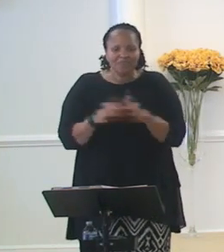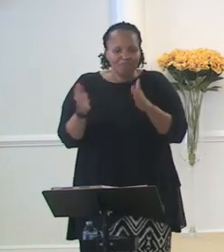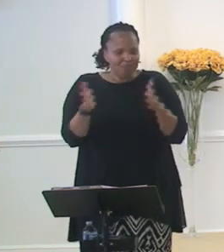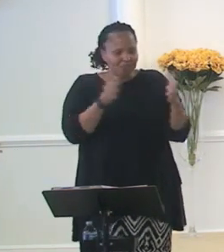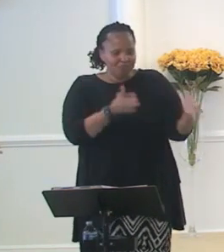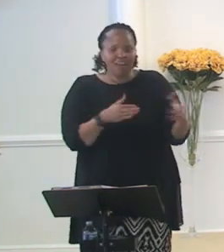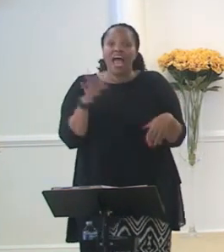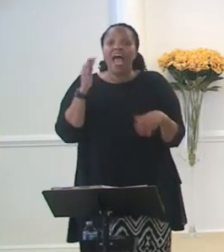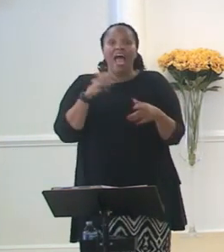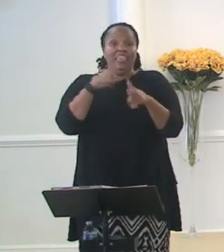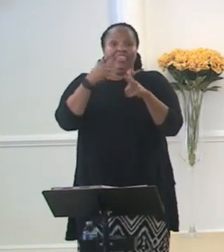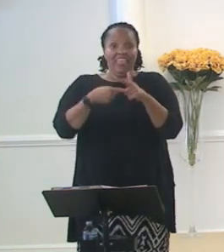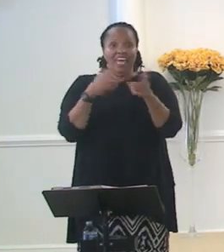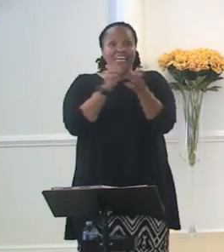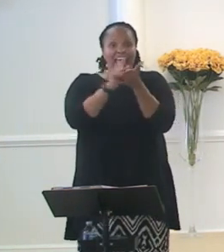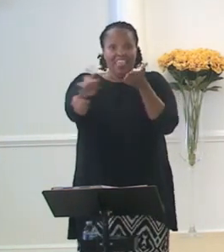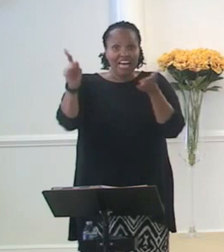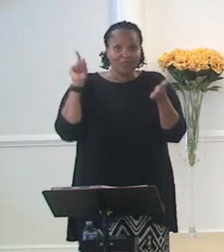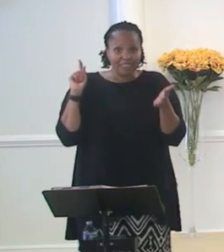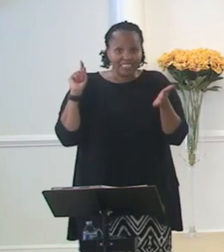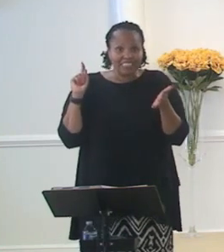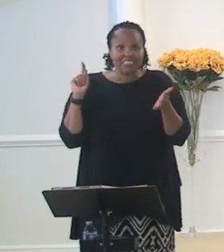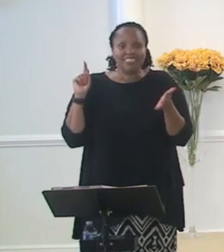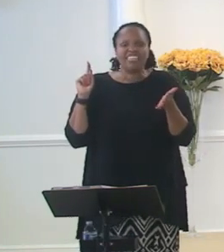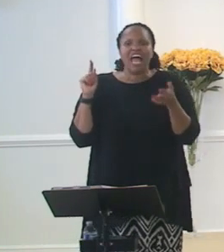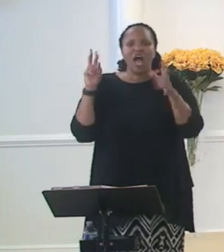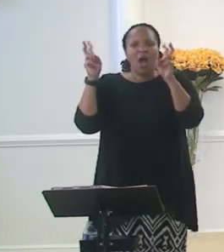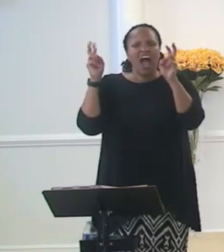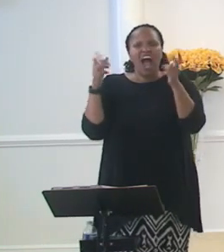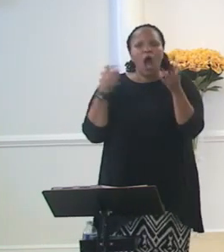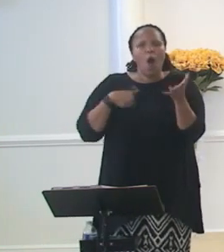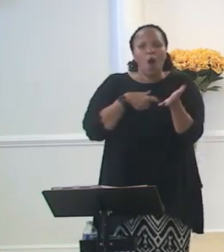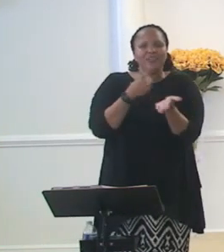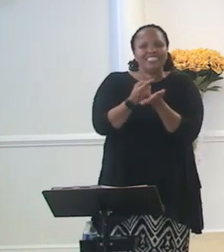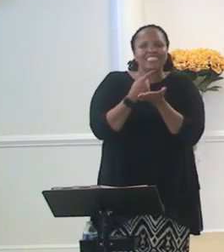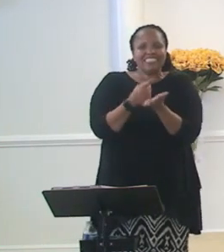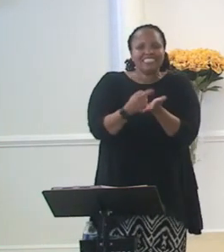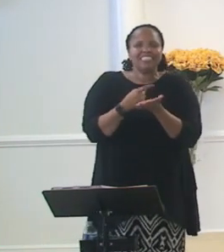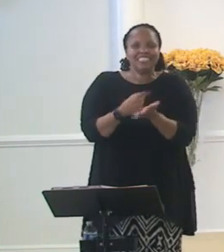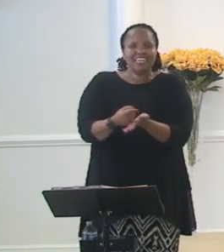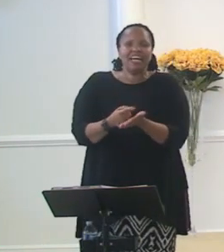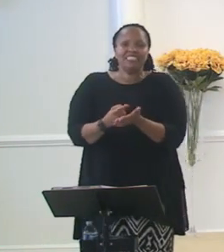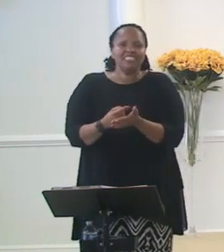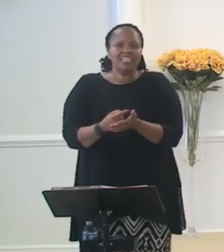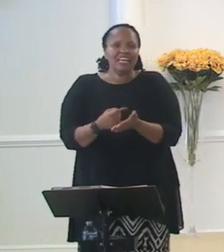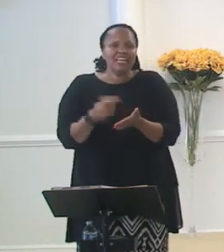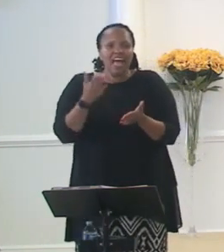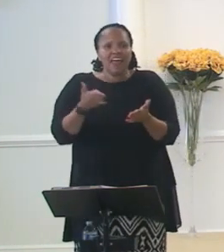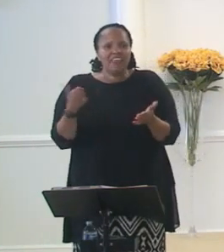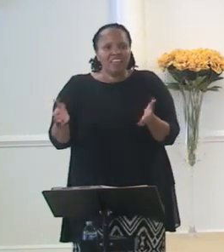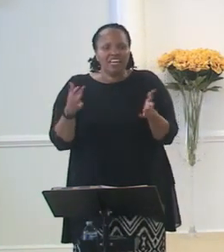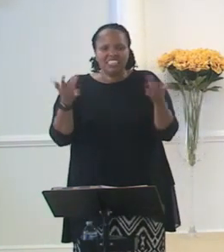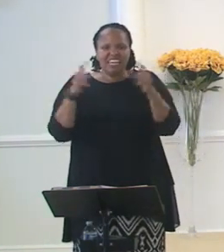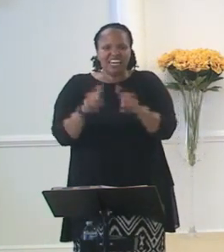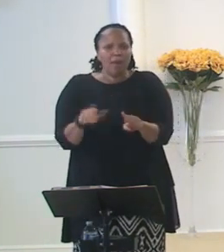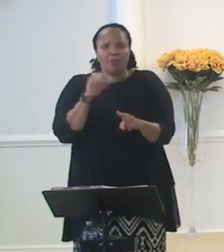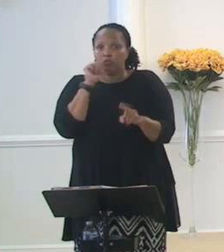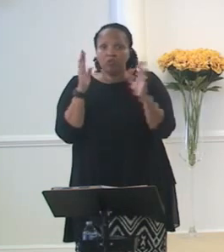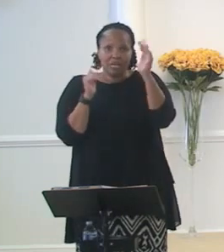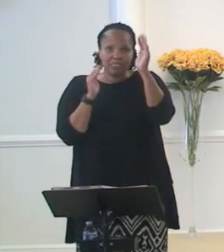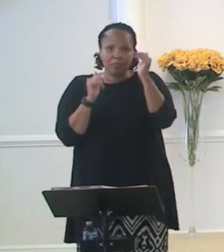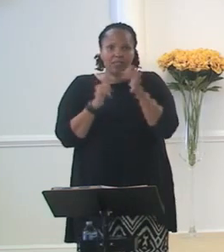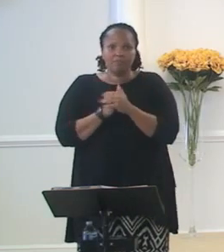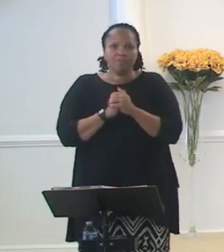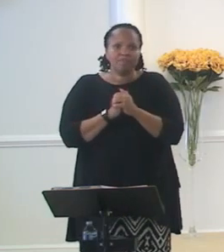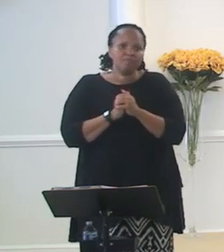And then last week, we discuss the unexpected seasons,